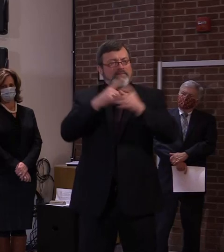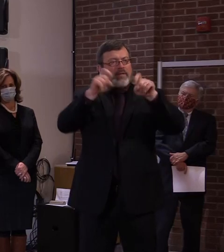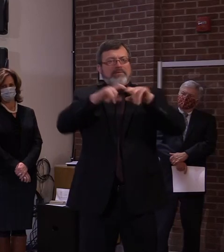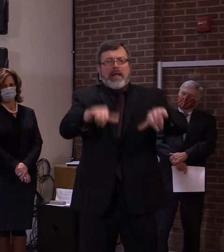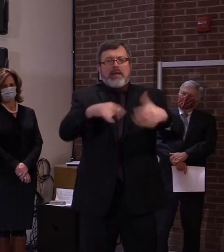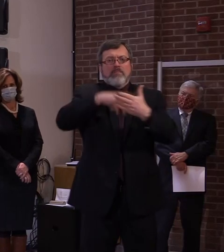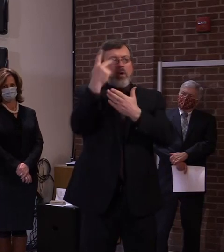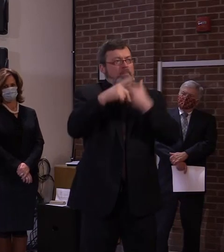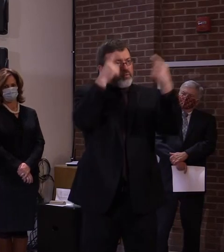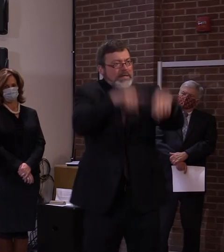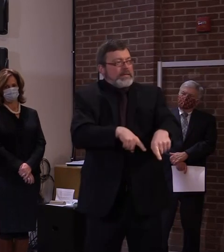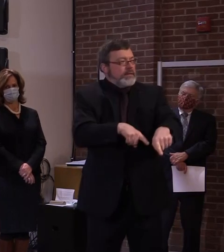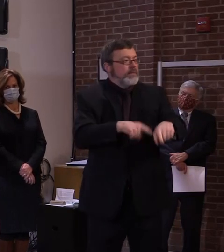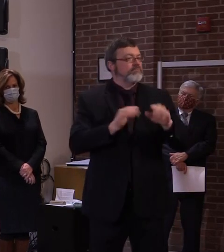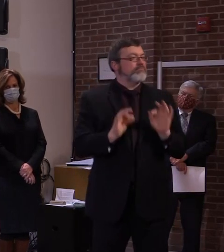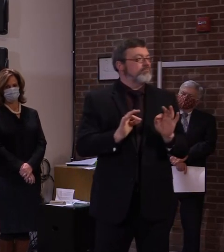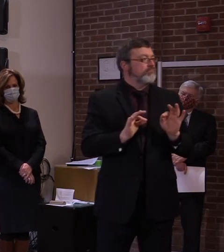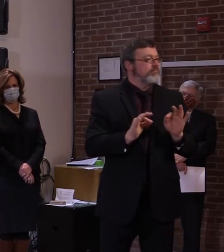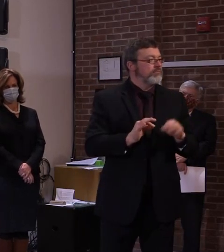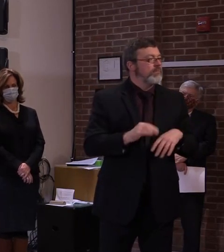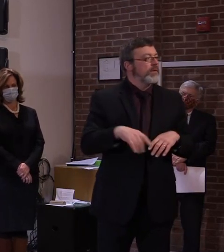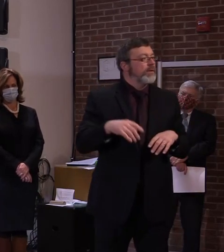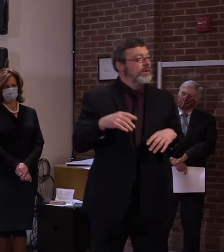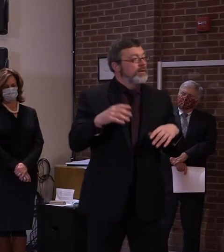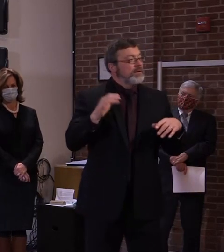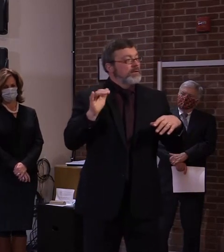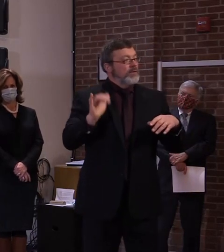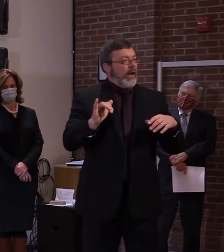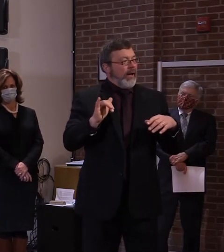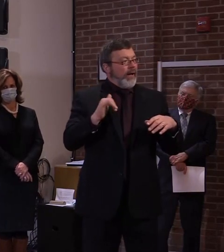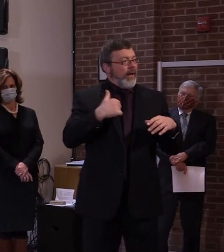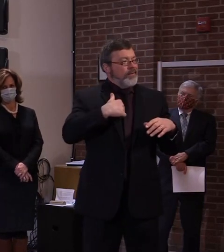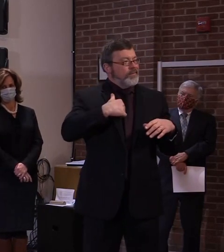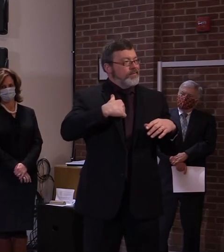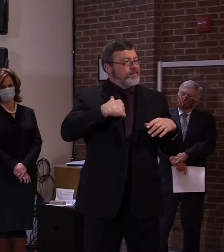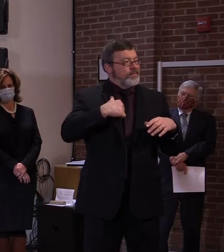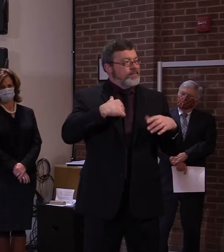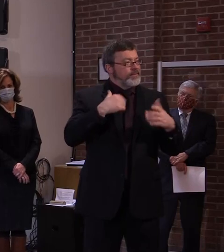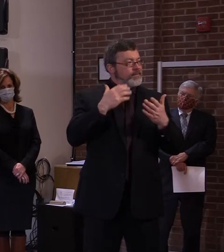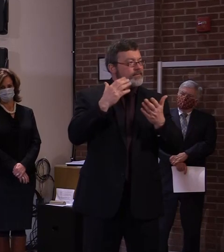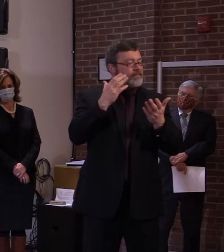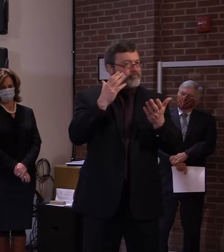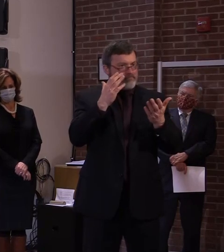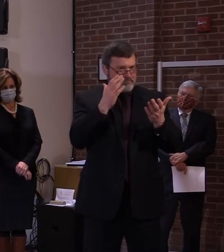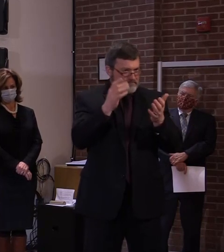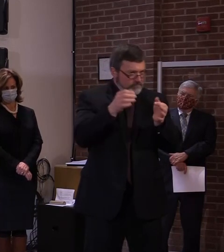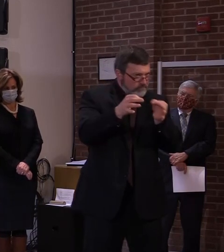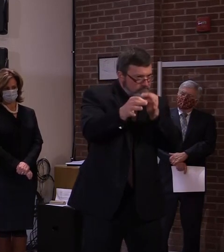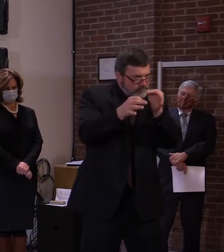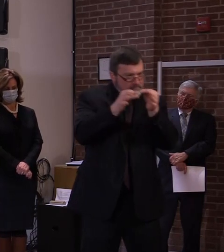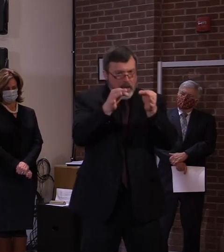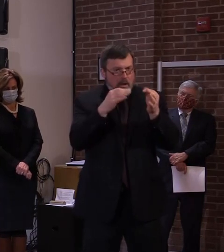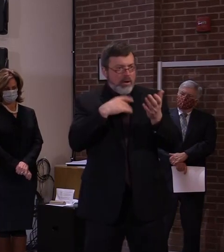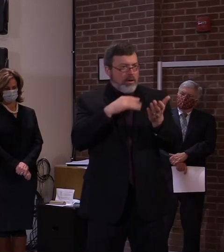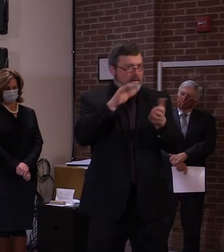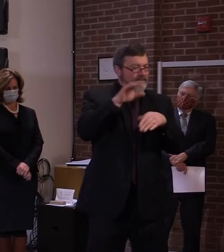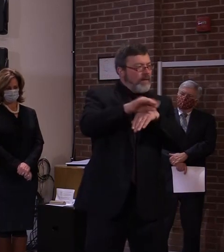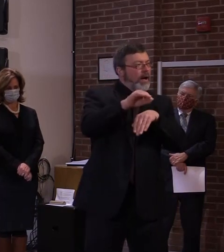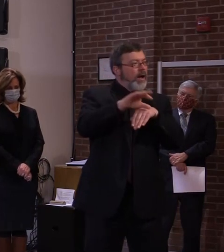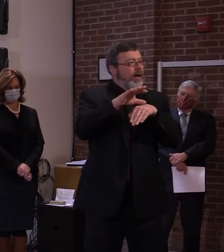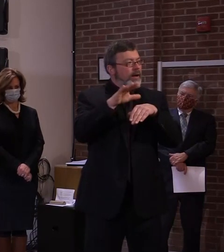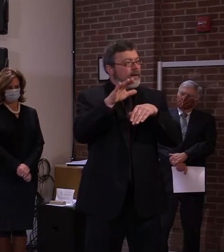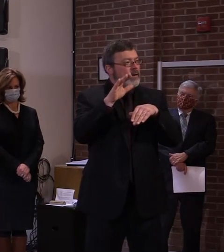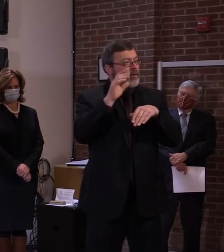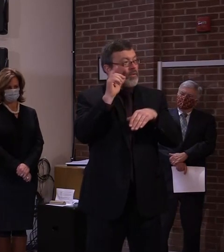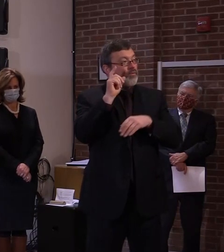as well. It is likely we will be pushing back our recommendation on mask wearing when student vaccination rates reach